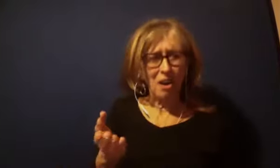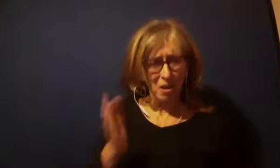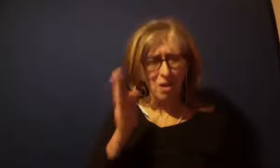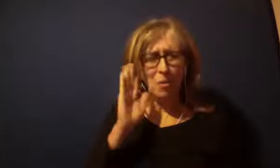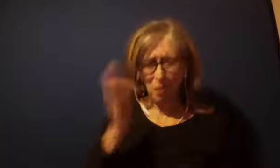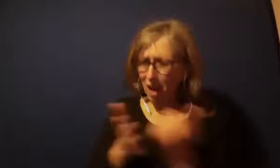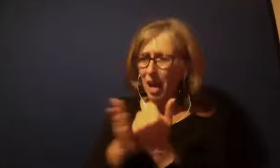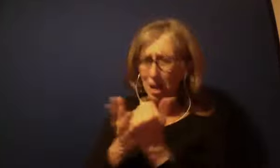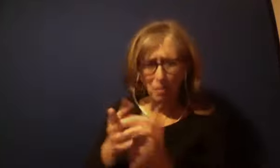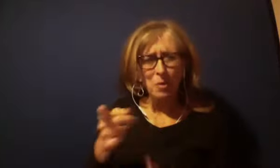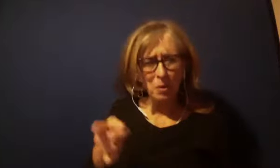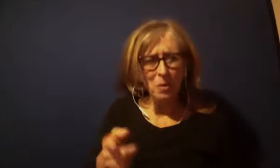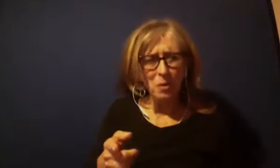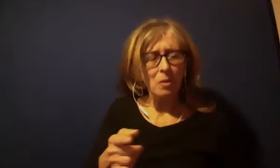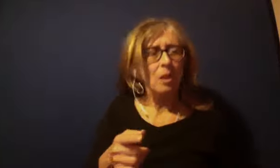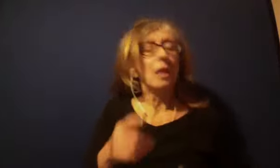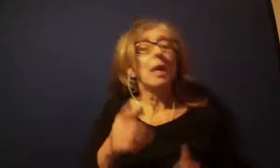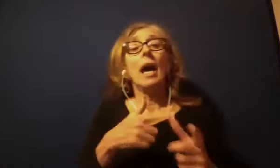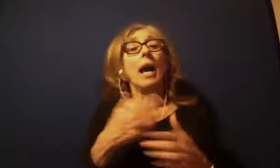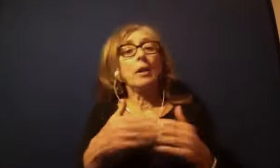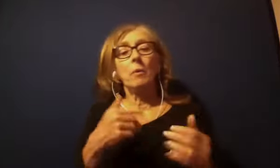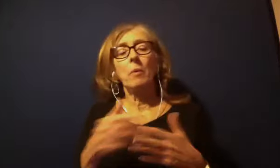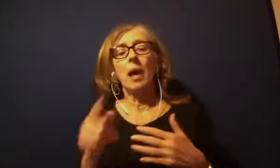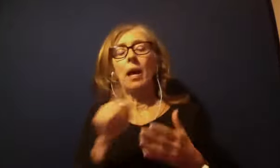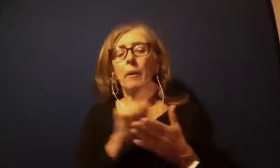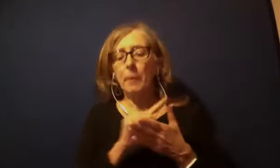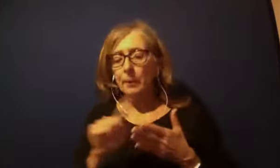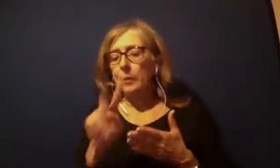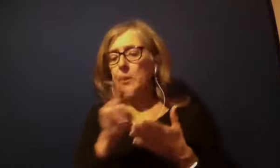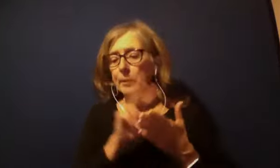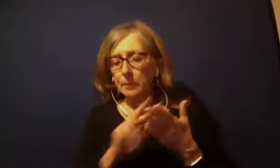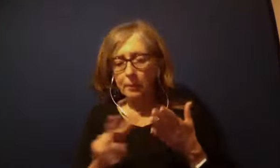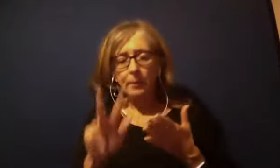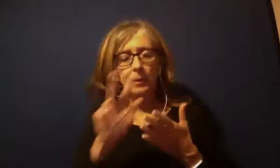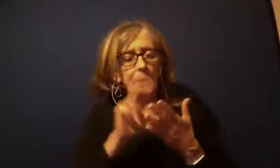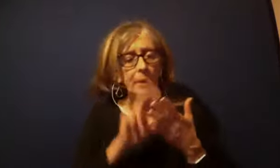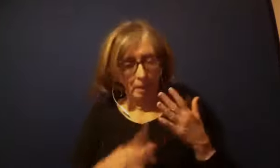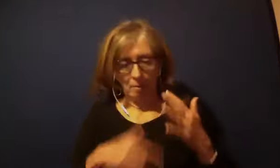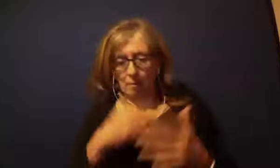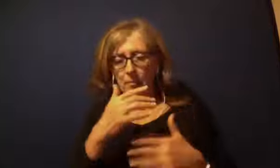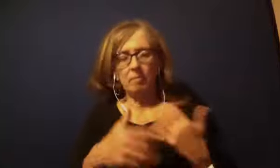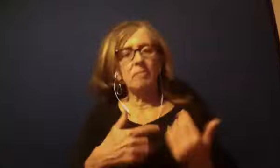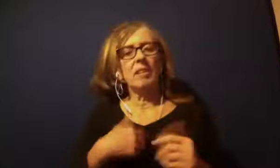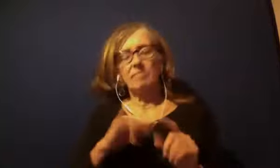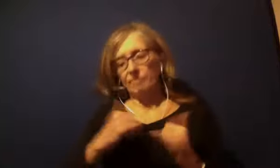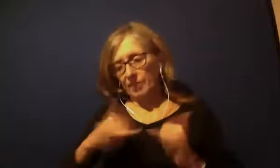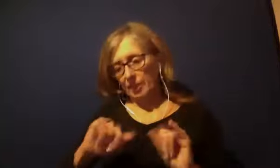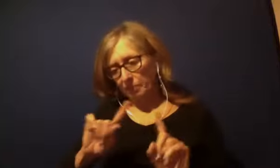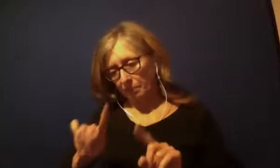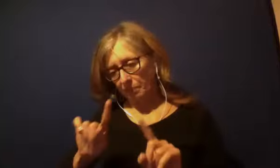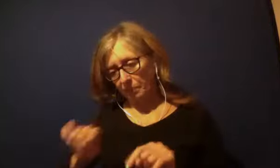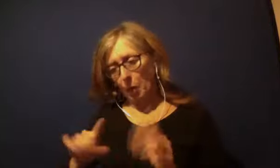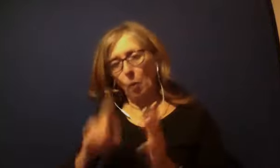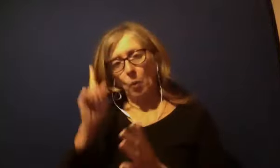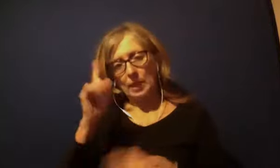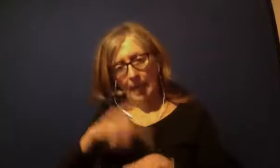for you. Anyway, weeks went by. I stuck with the with the one meeting every so often, and this one that I found out